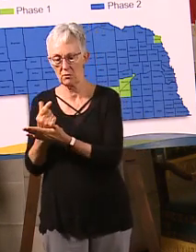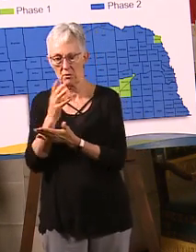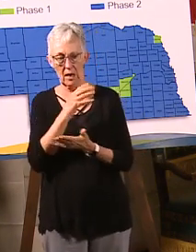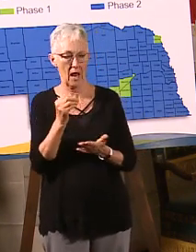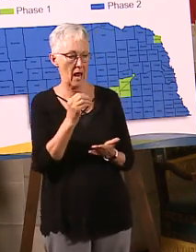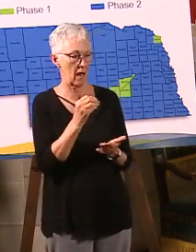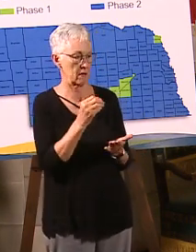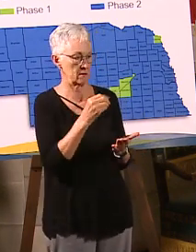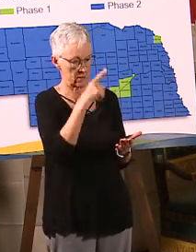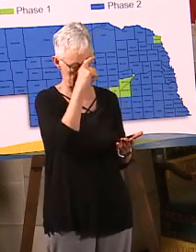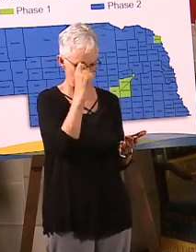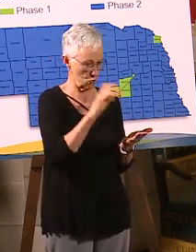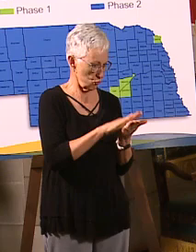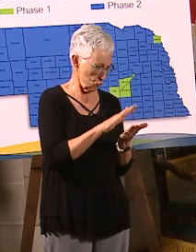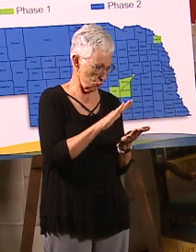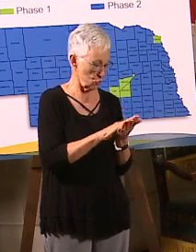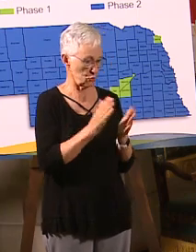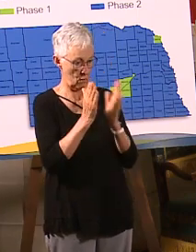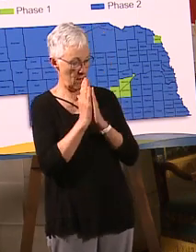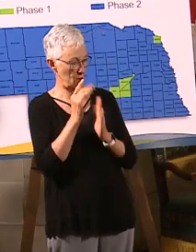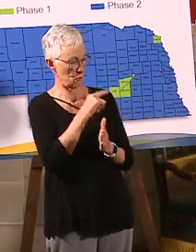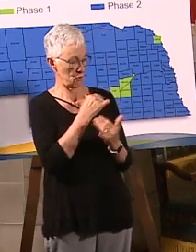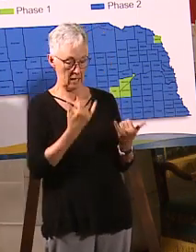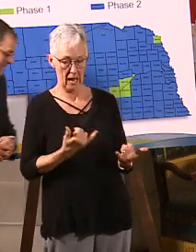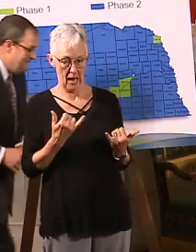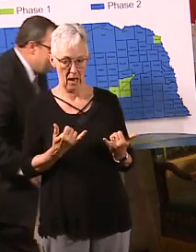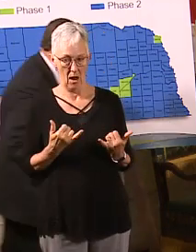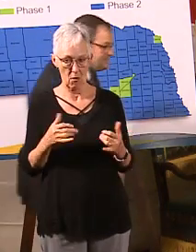Bloomstead, I'm going to ask you to come up and say a few words about that.